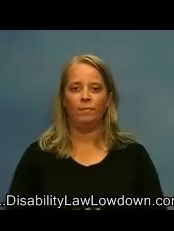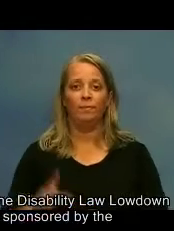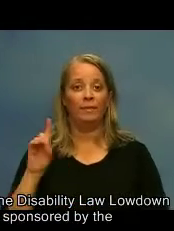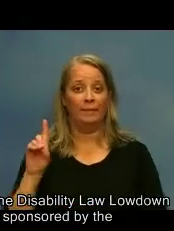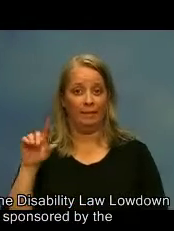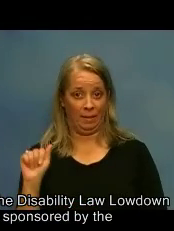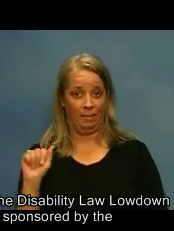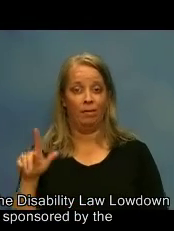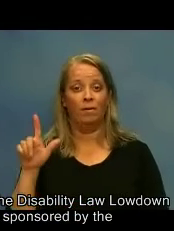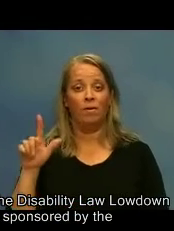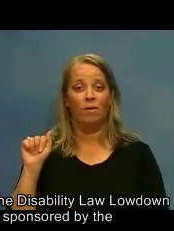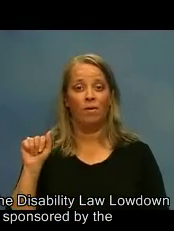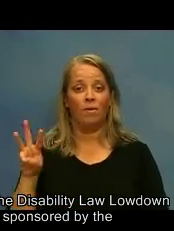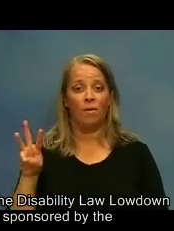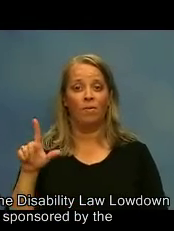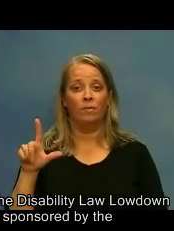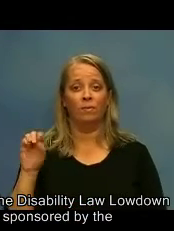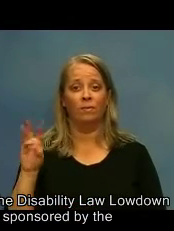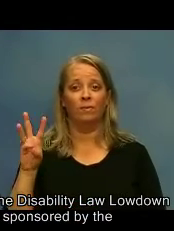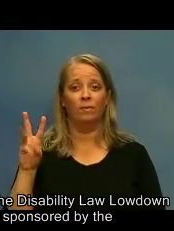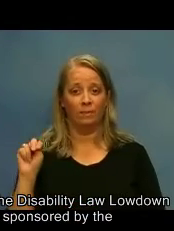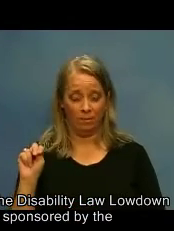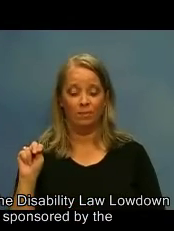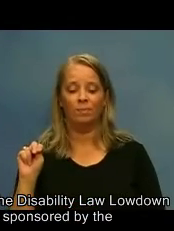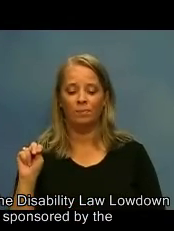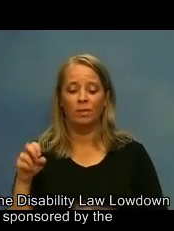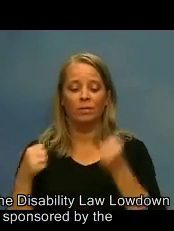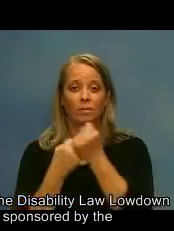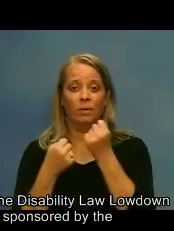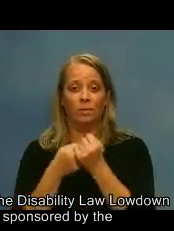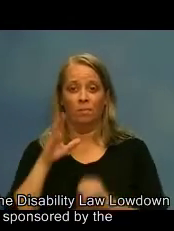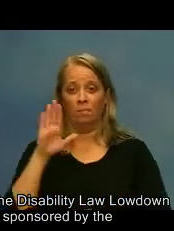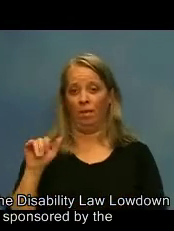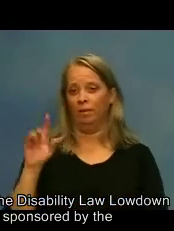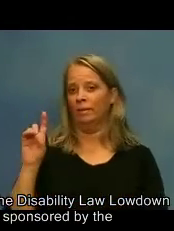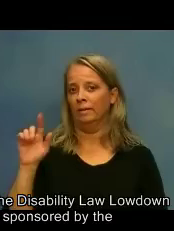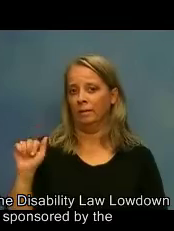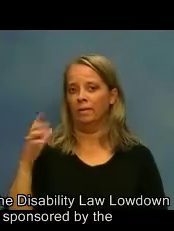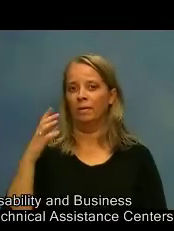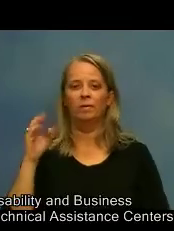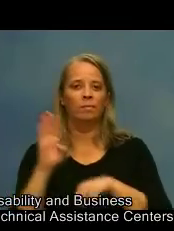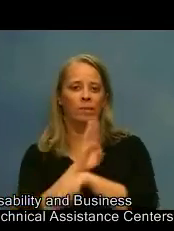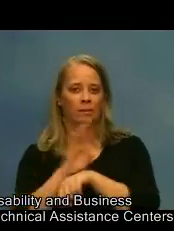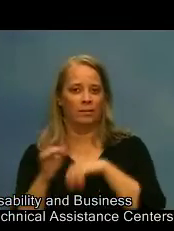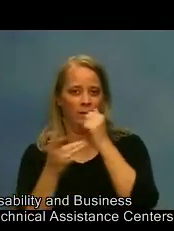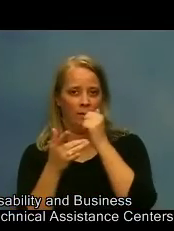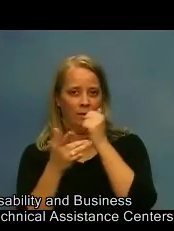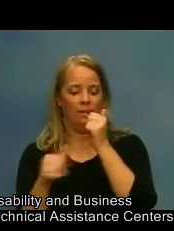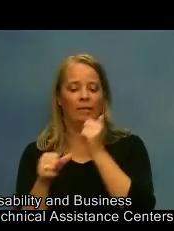The Disability Law Lowdown is sponsored by... The Disability and